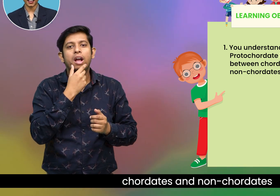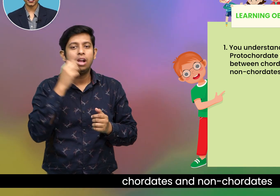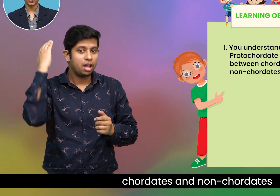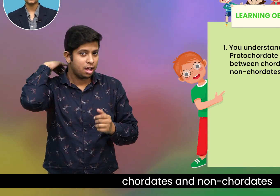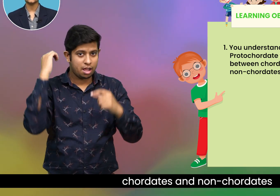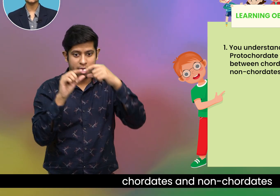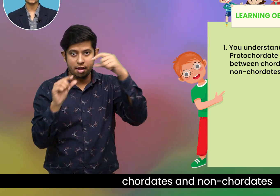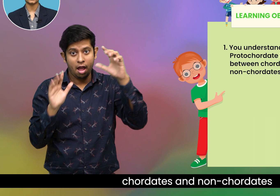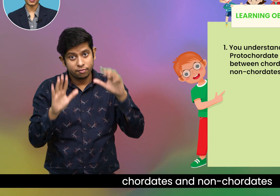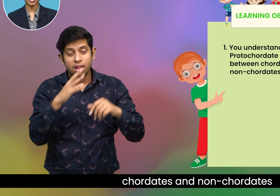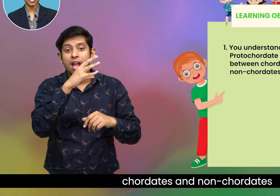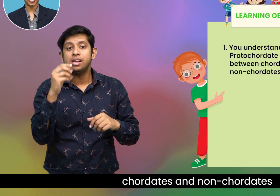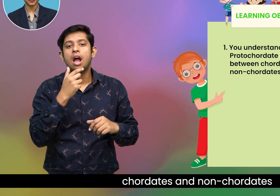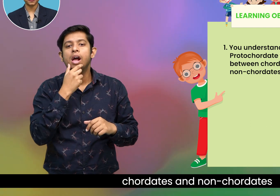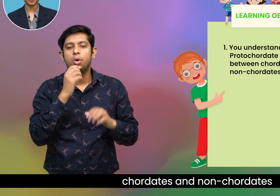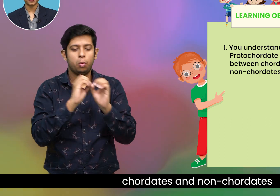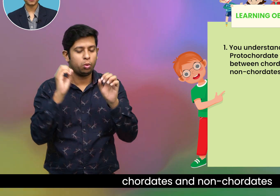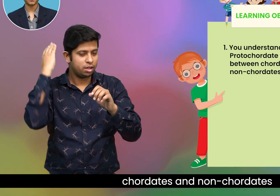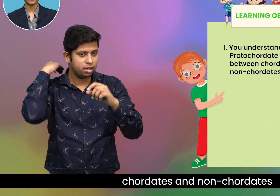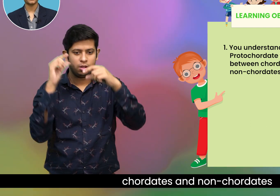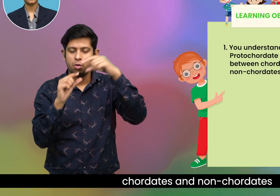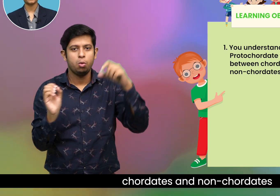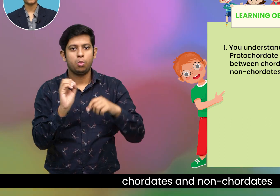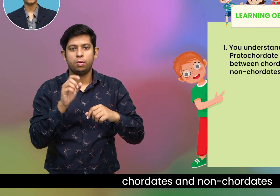chordates and non-chordates.